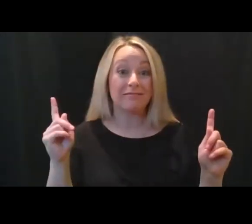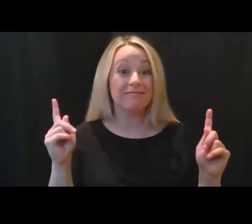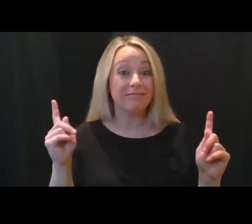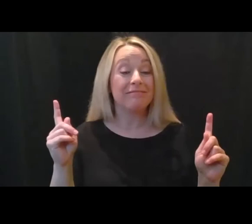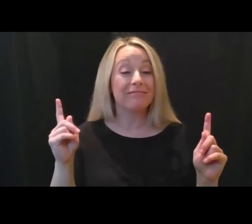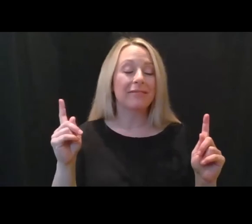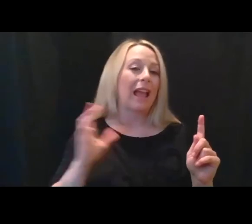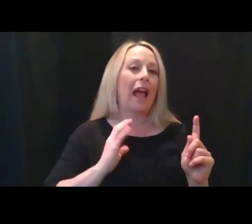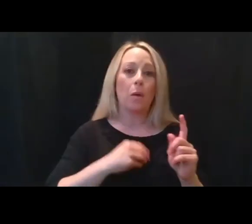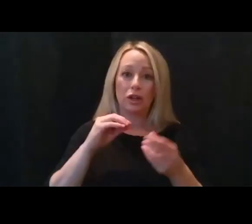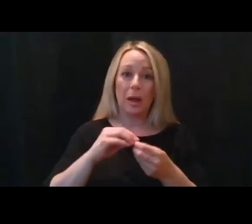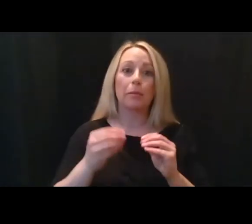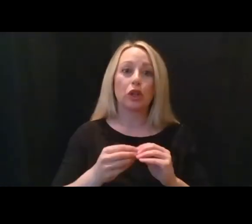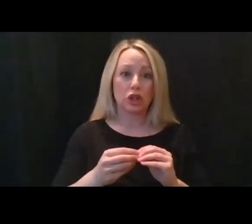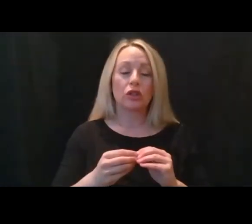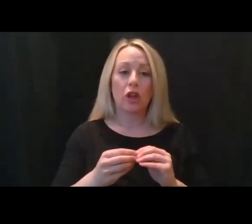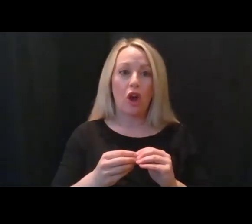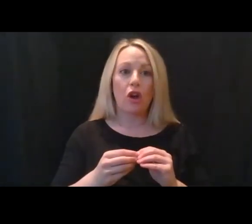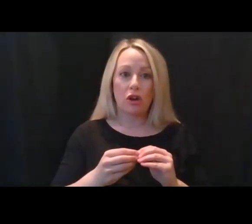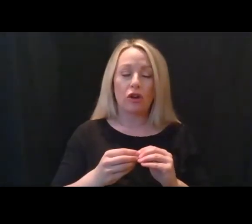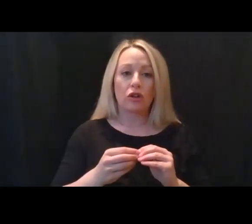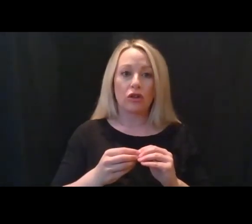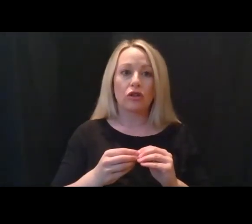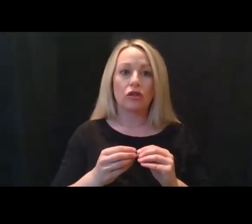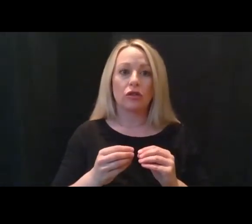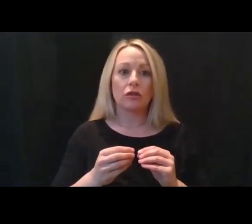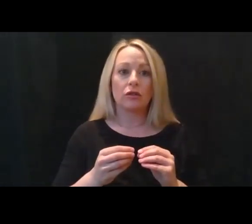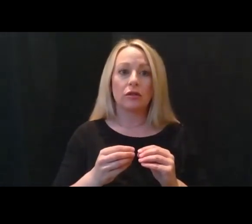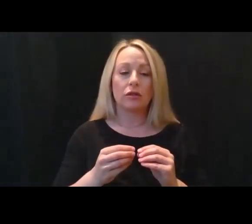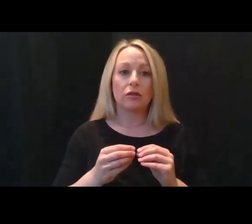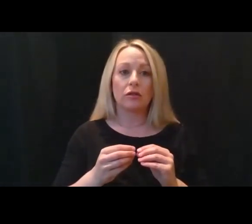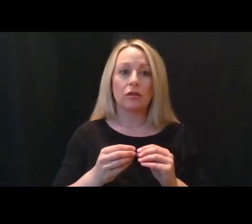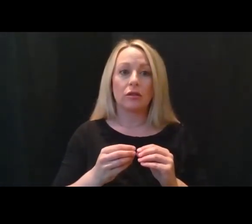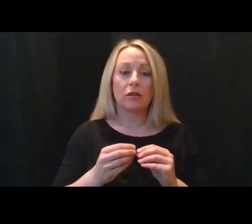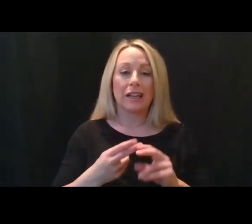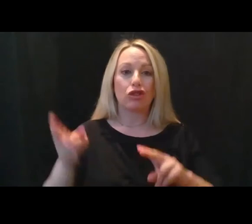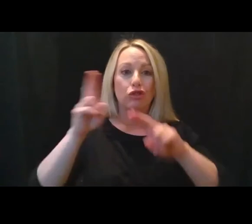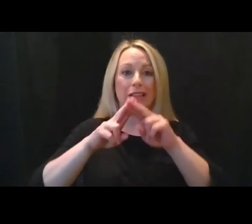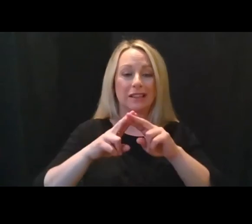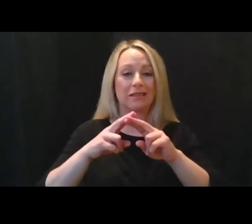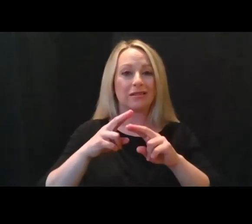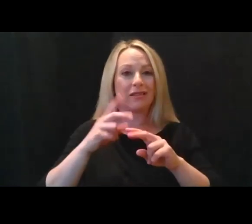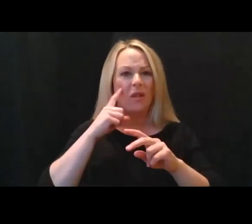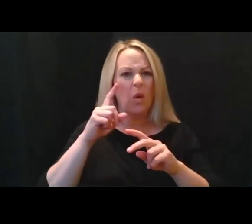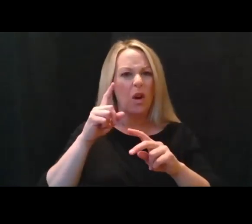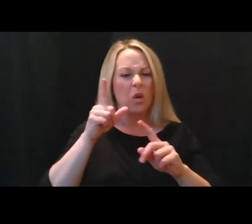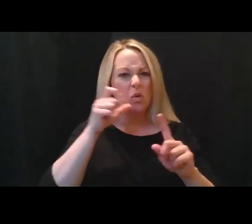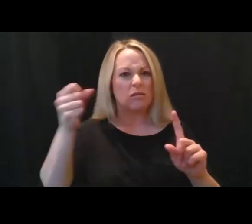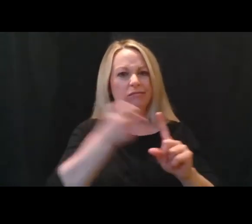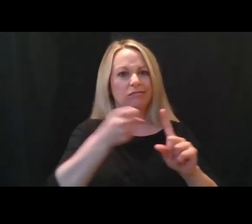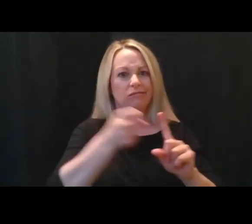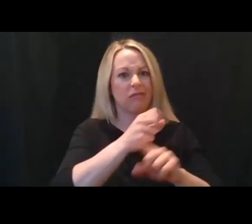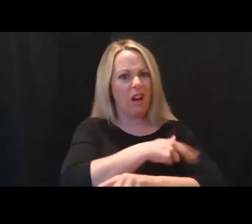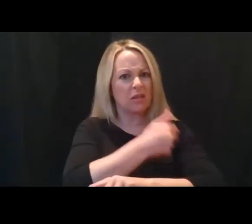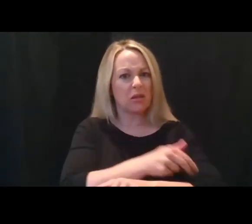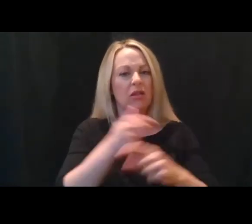Our numbers are climbing in terms of people that are being hospitalized right now. We were at a